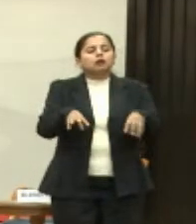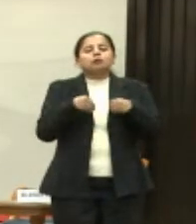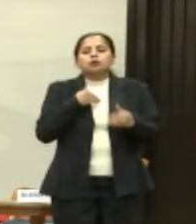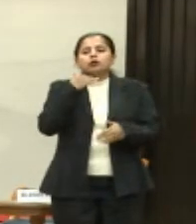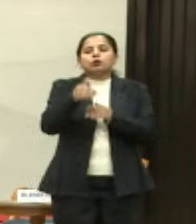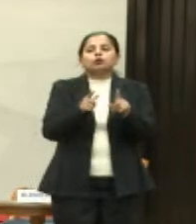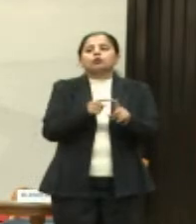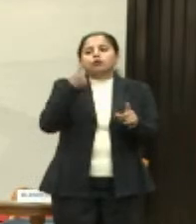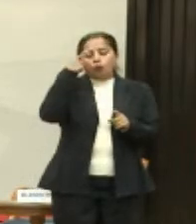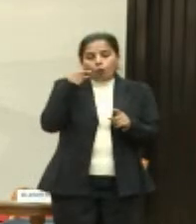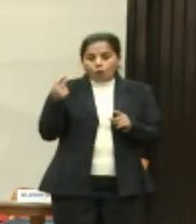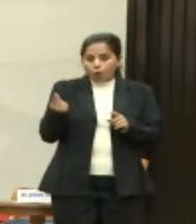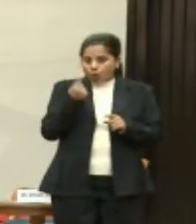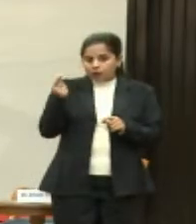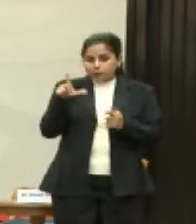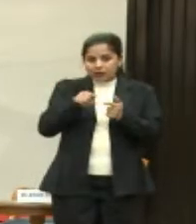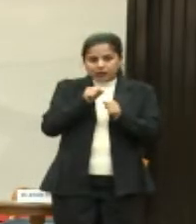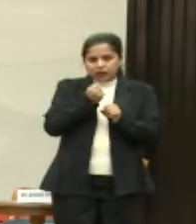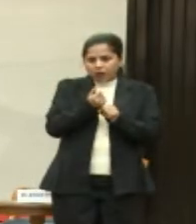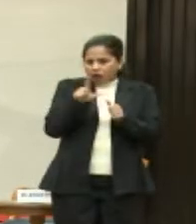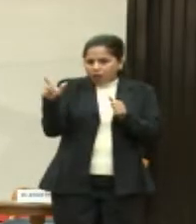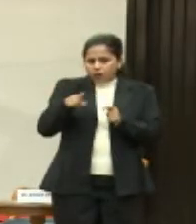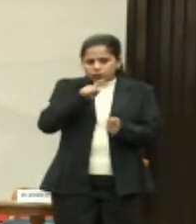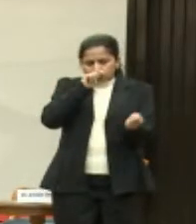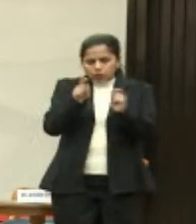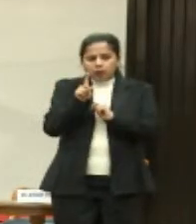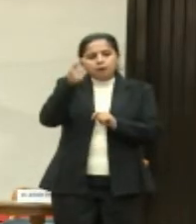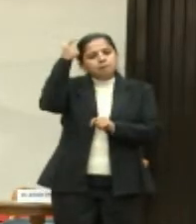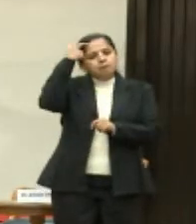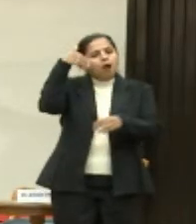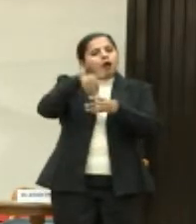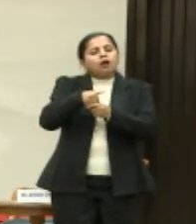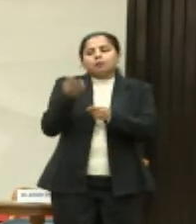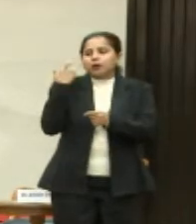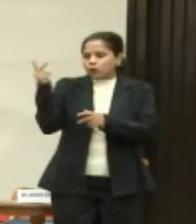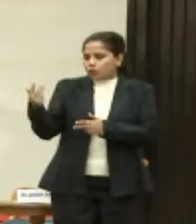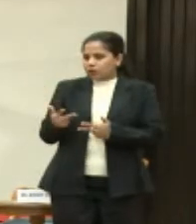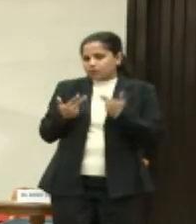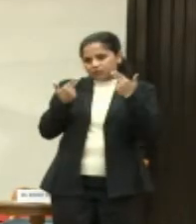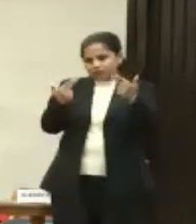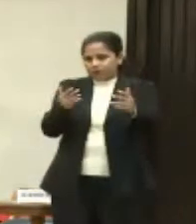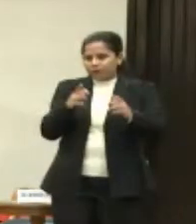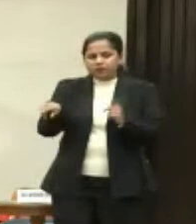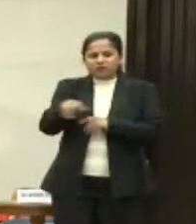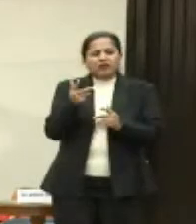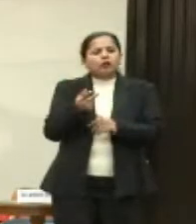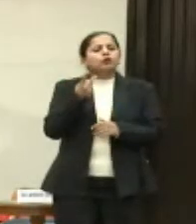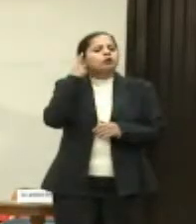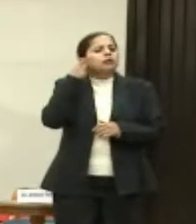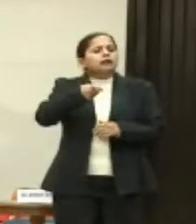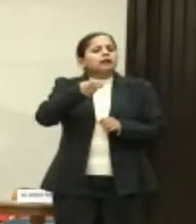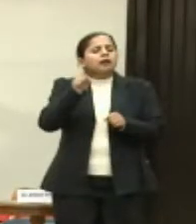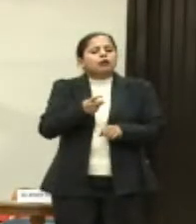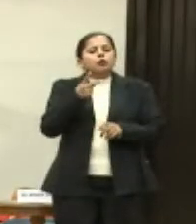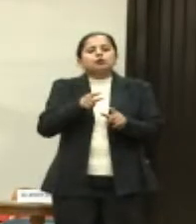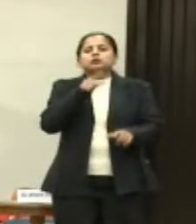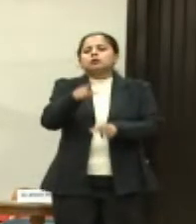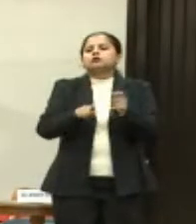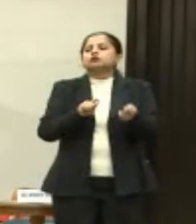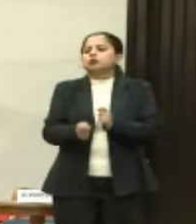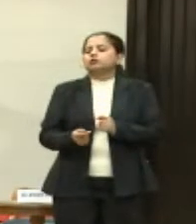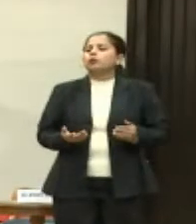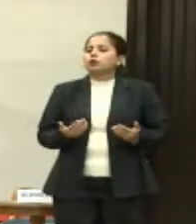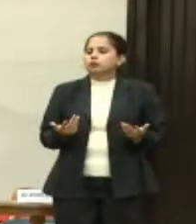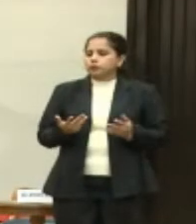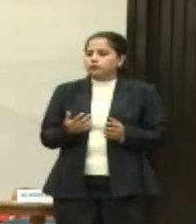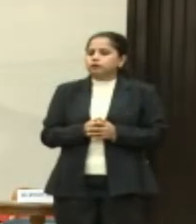only decolonize this legal system, but also the minds, as you spoke about it, what would those steps be? I think